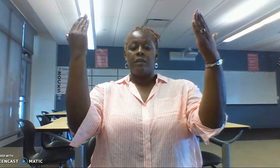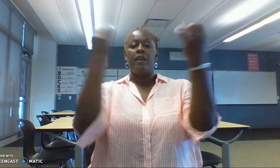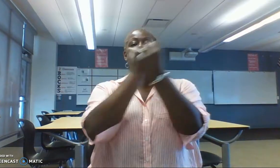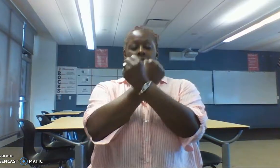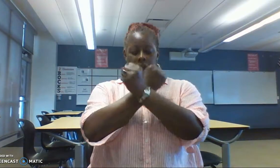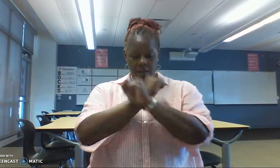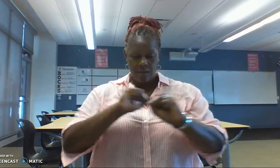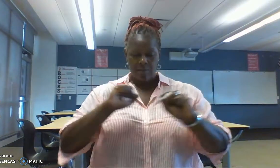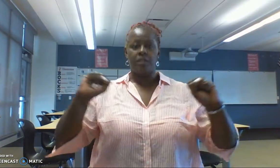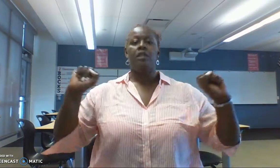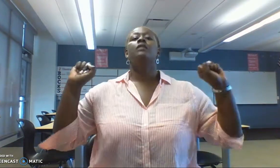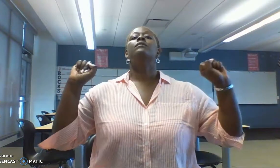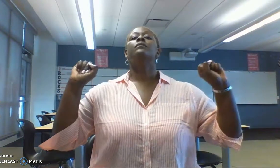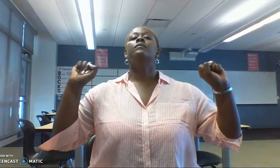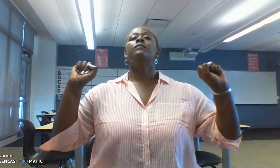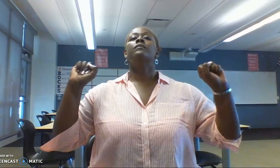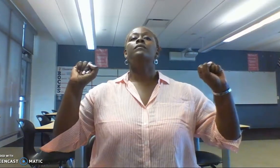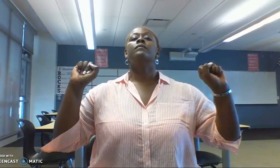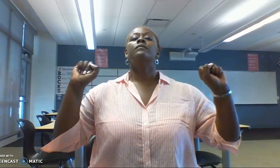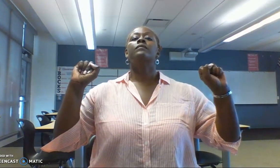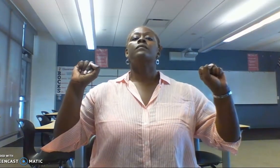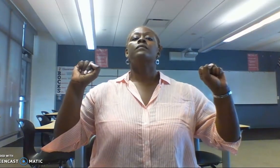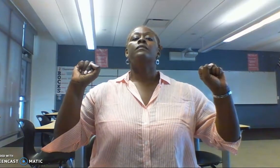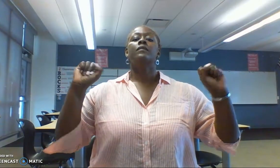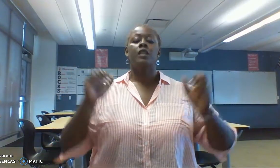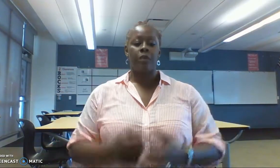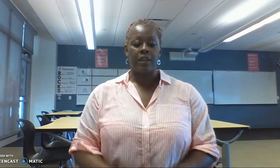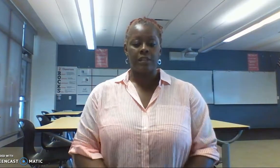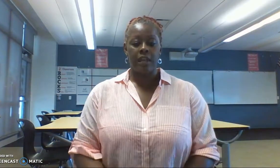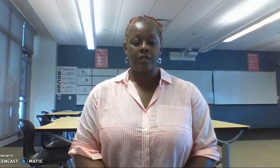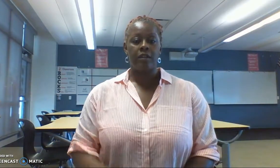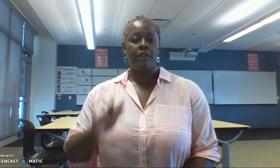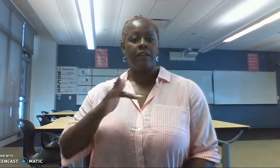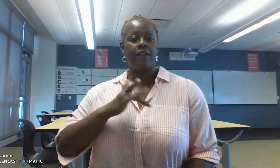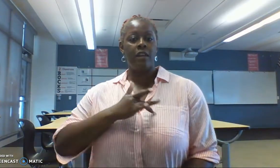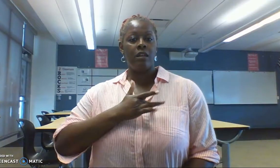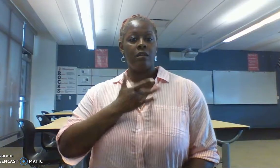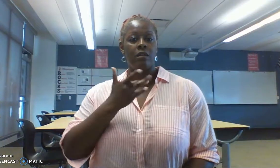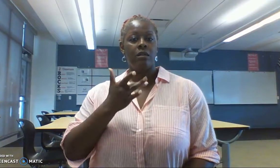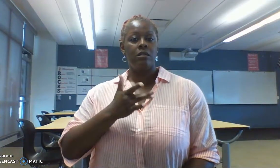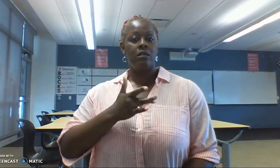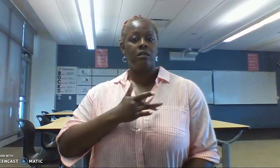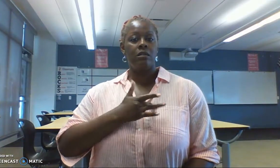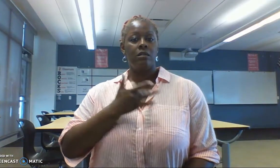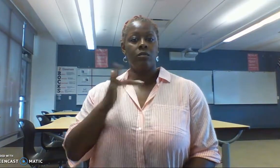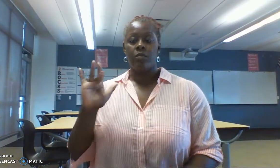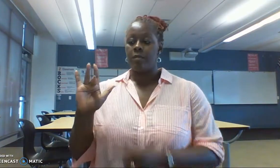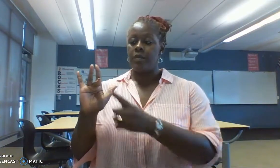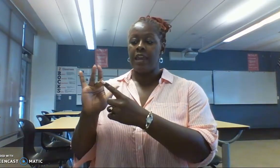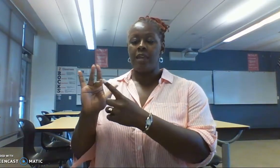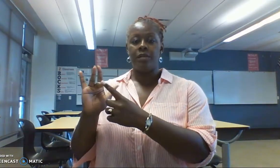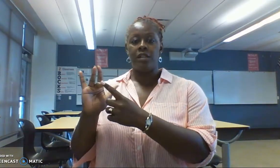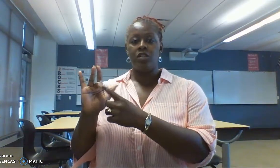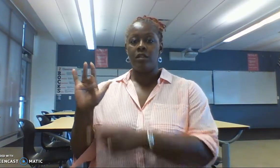And then liberty. Let's break it down. Feel. Remember the 8 position, the